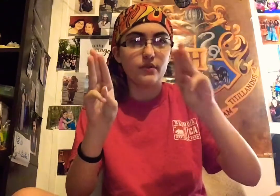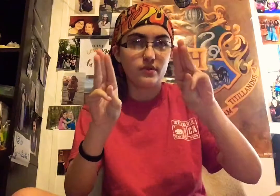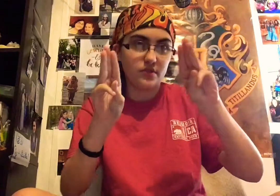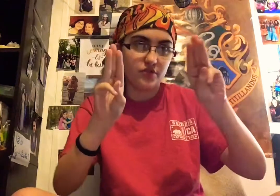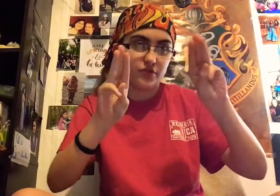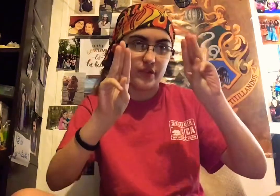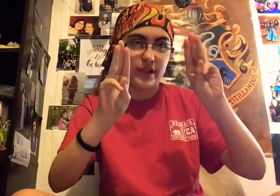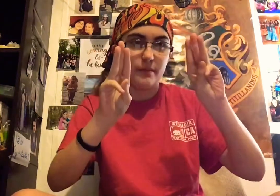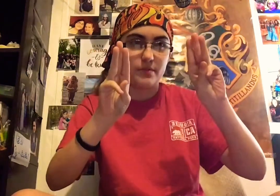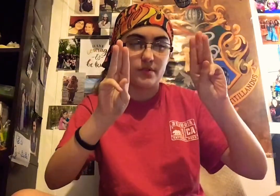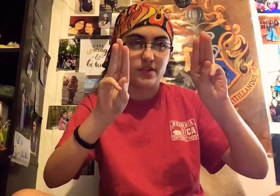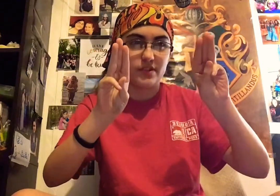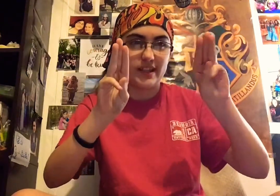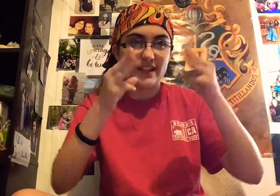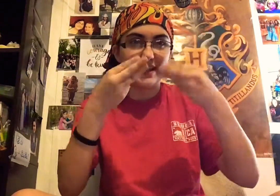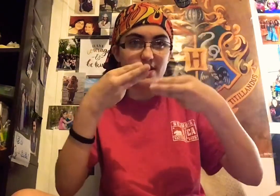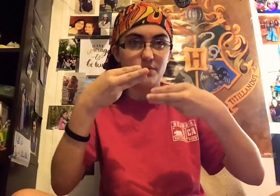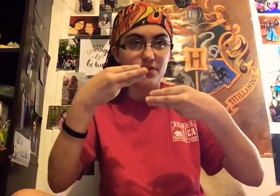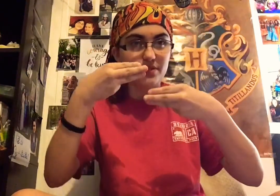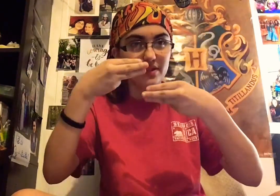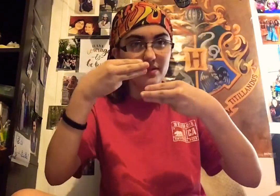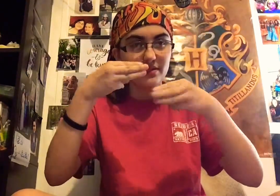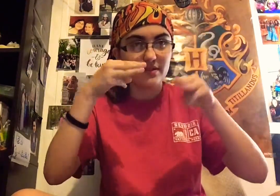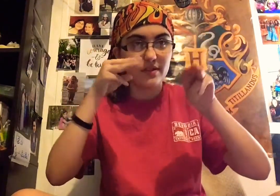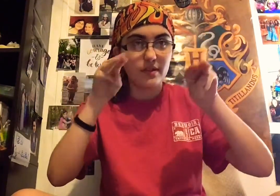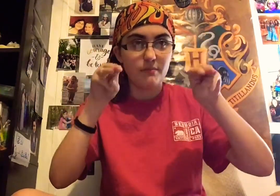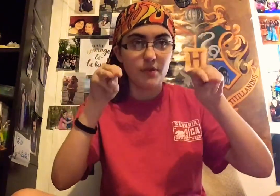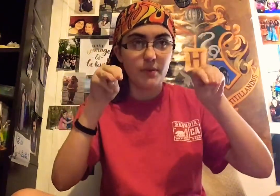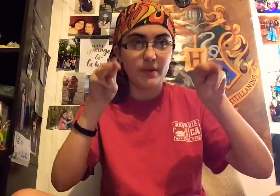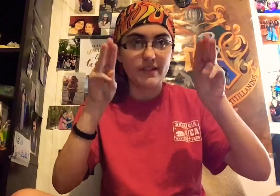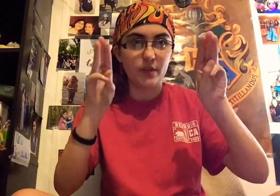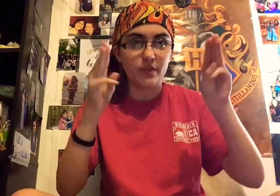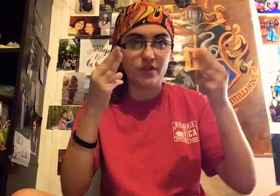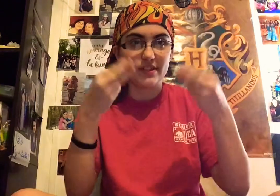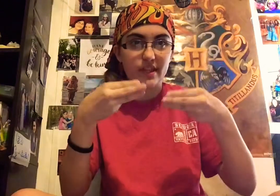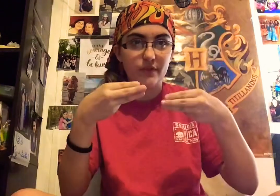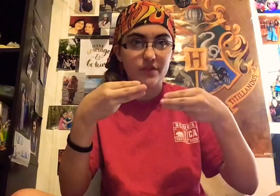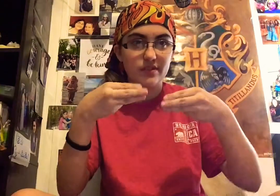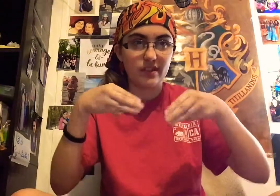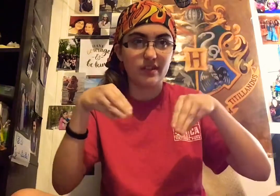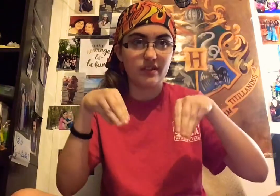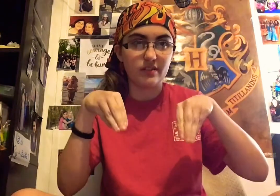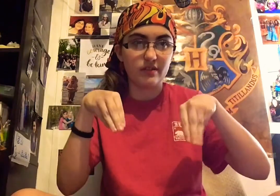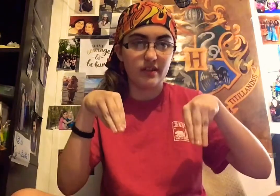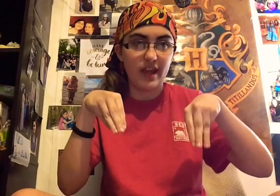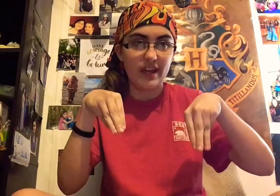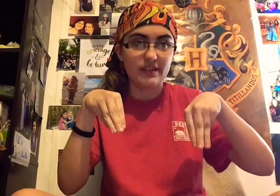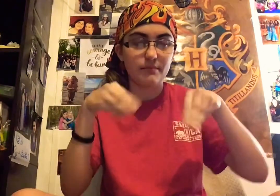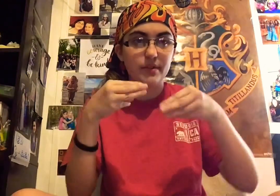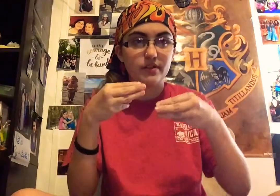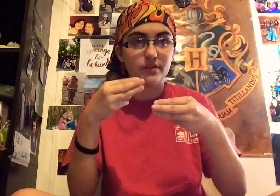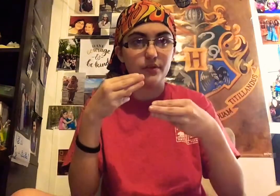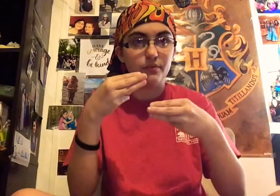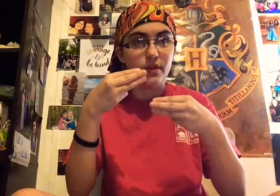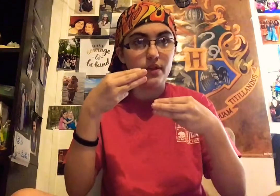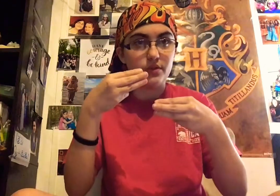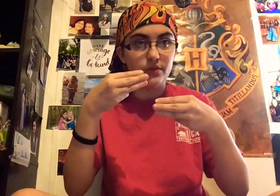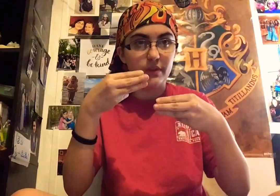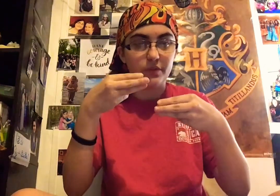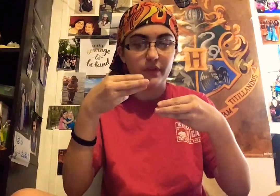those three up. So, it looks like this almost. Most people can tell what you're trying to say if you just, that. But, so, do that with your